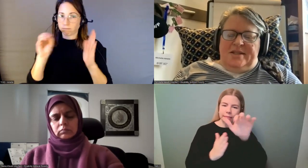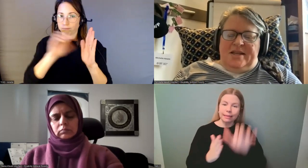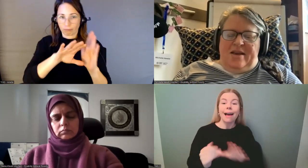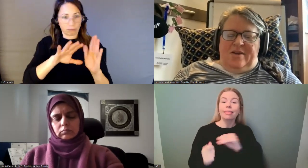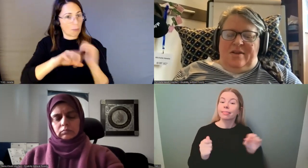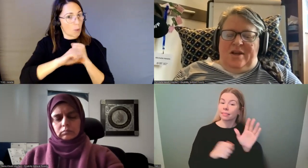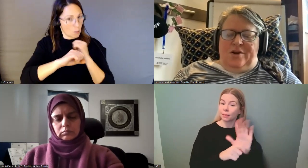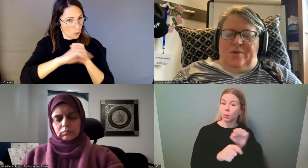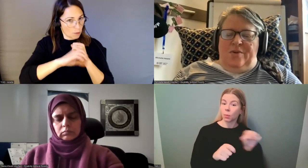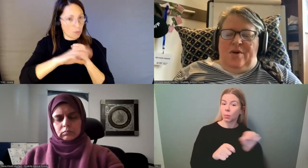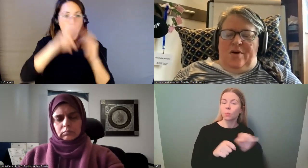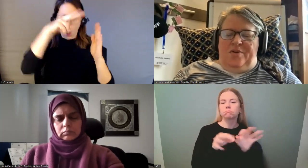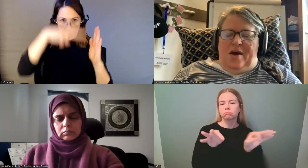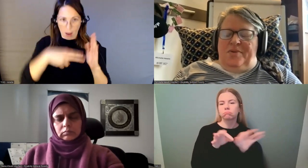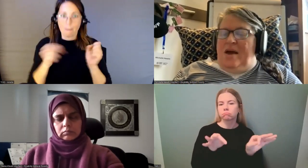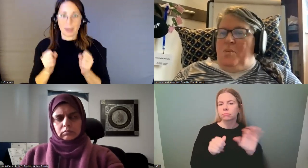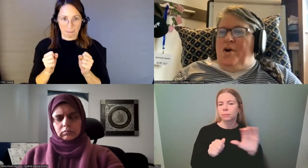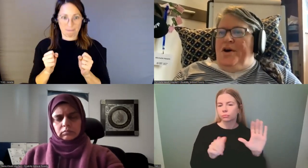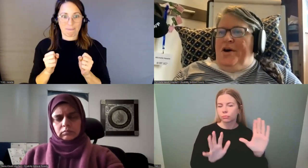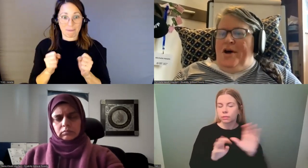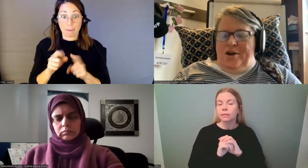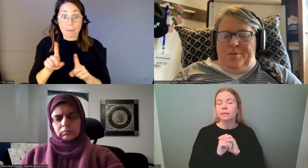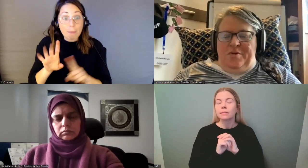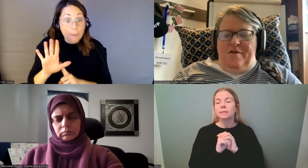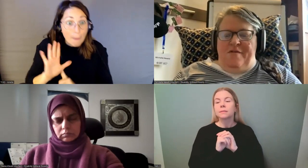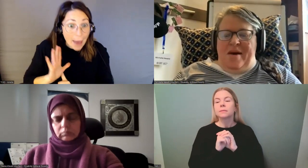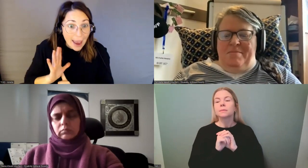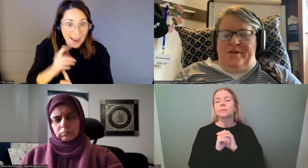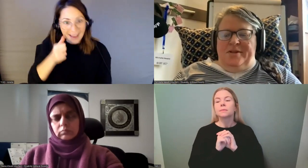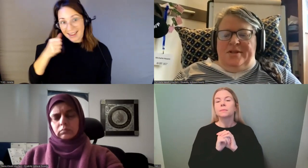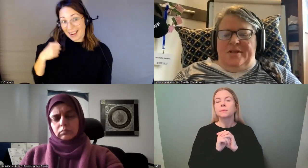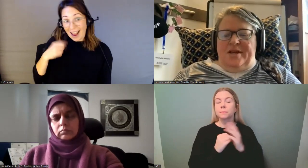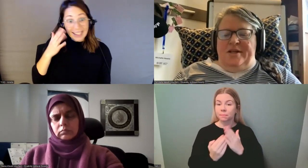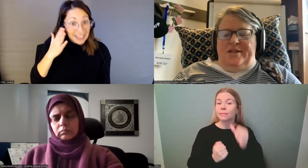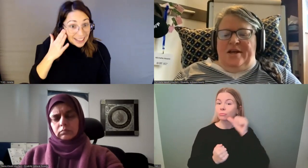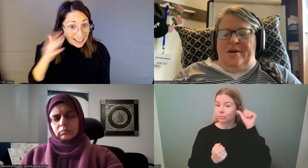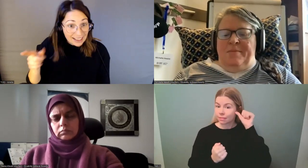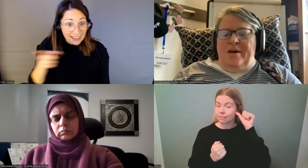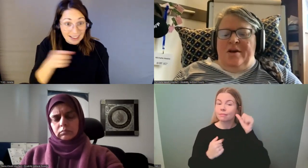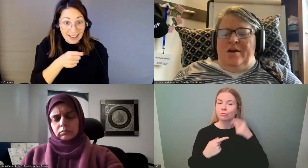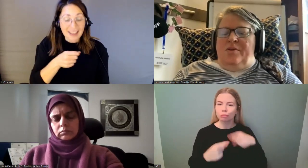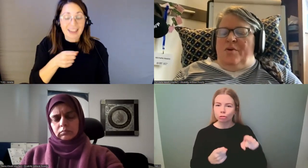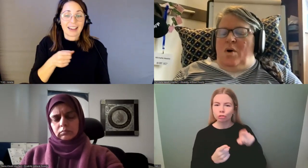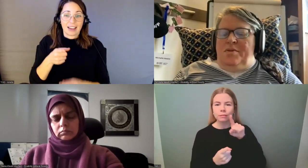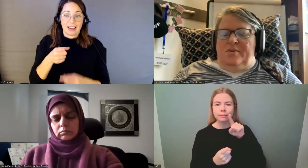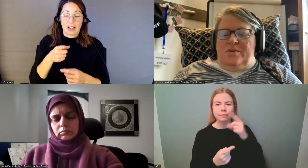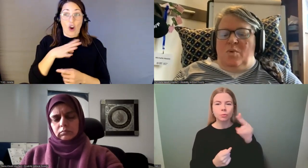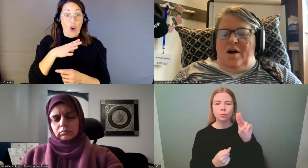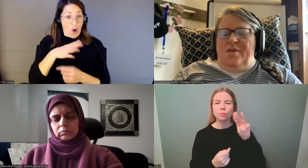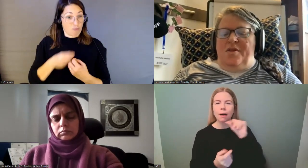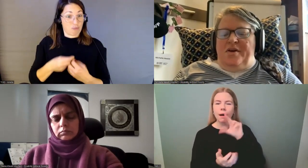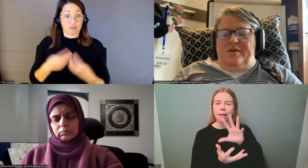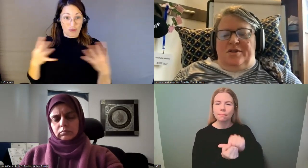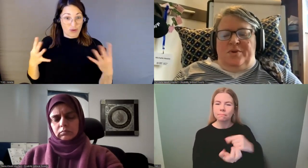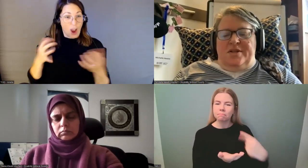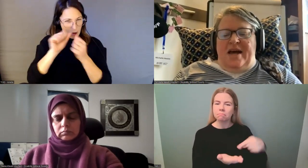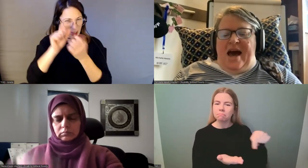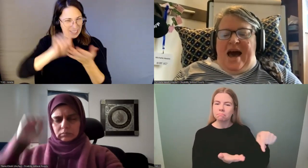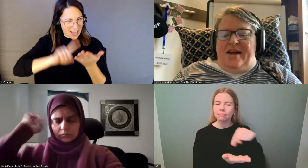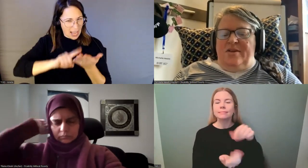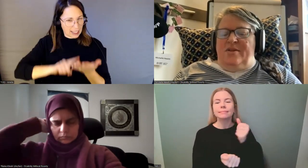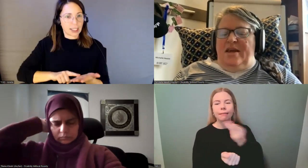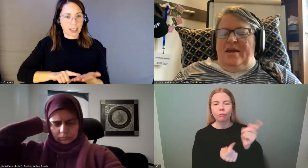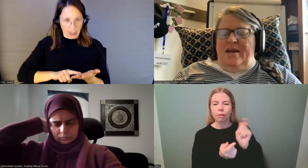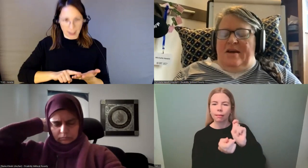but yesterday, you know, that there were a number of amendments that there was one that was